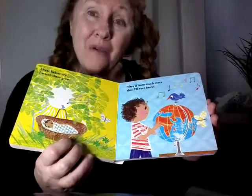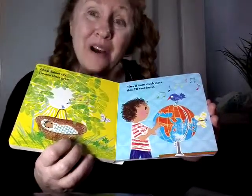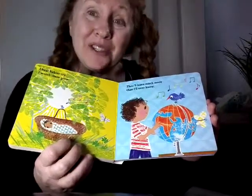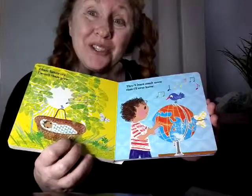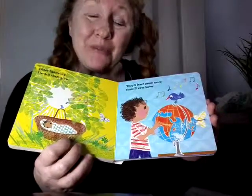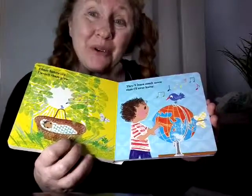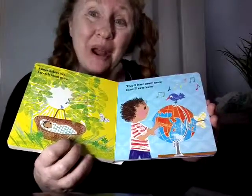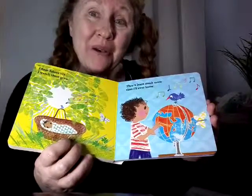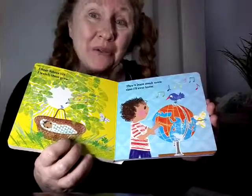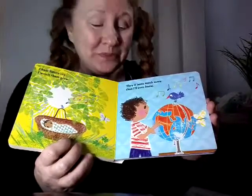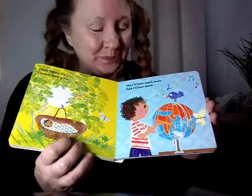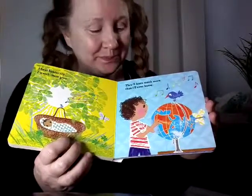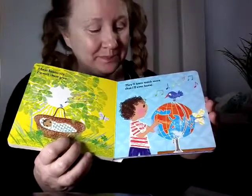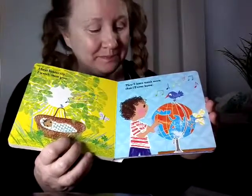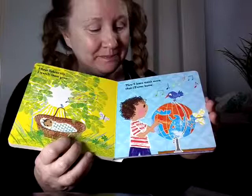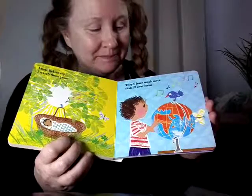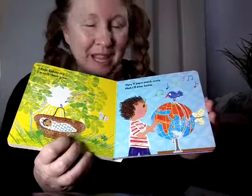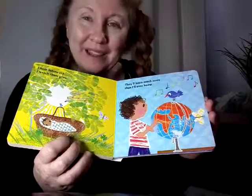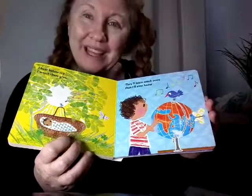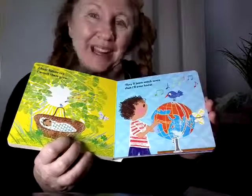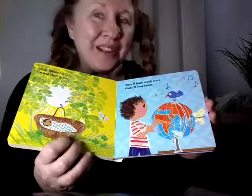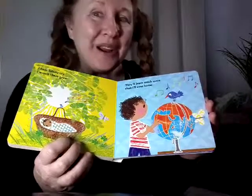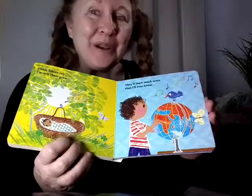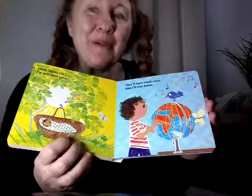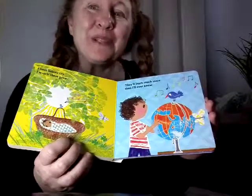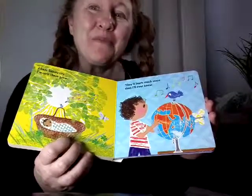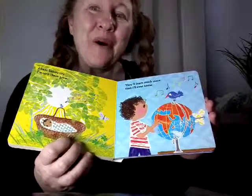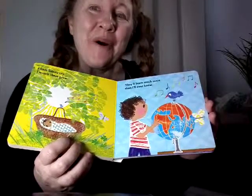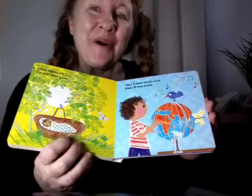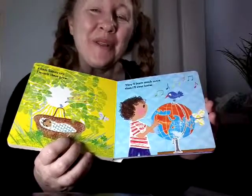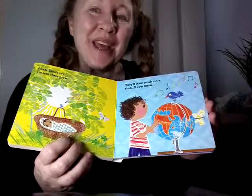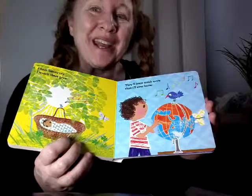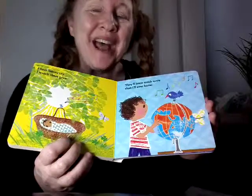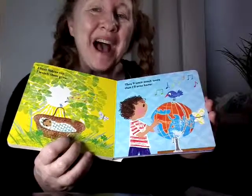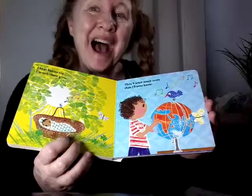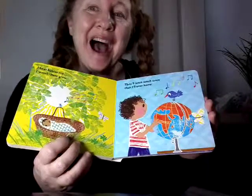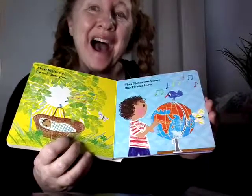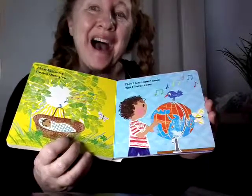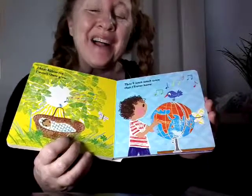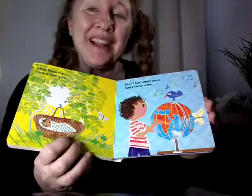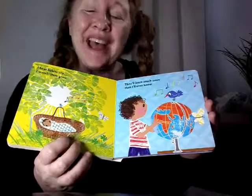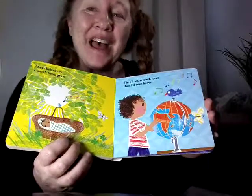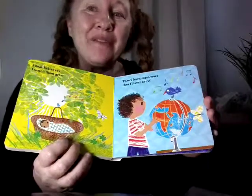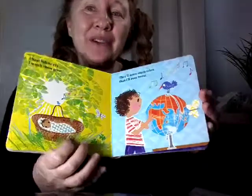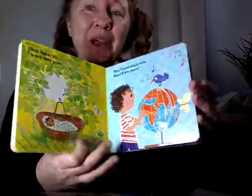I watch them grow. They'll learn much more than I'll ever